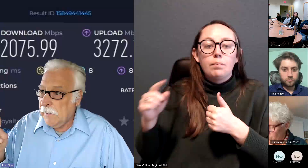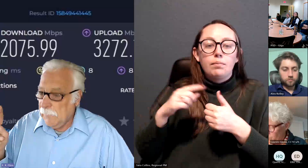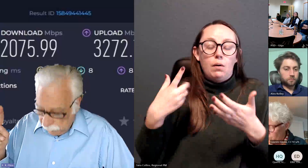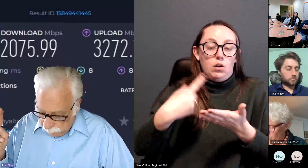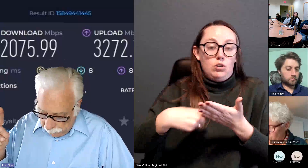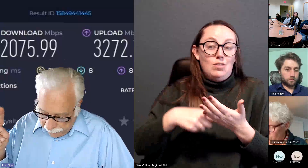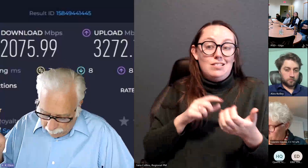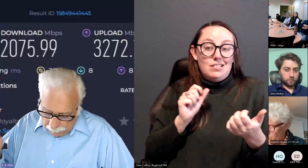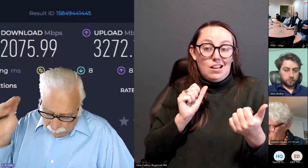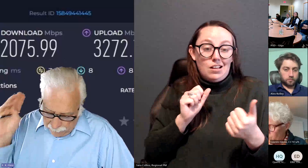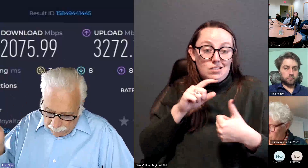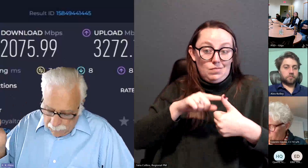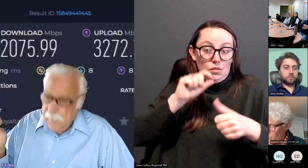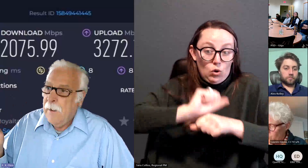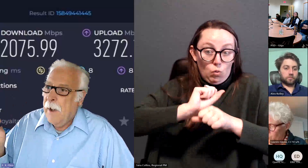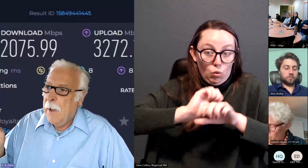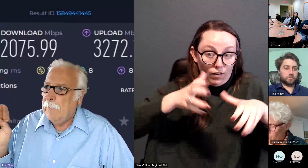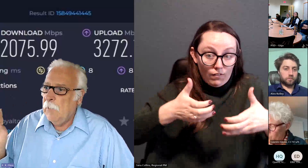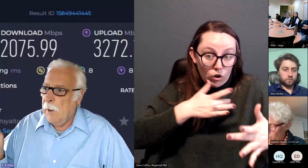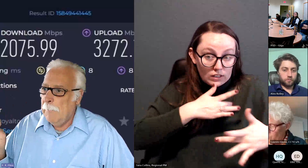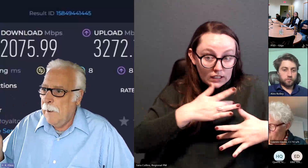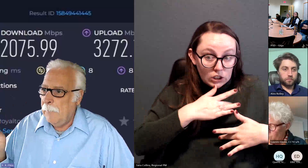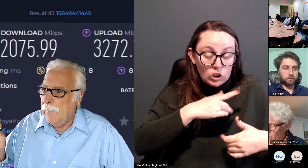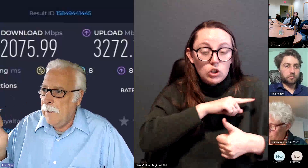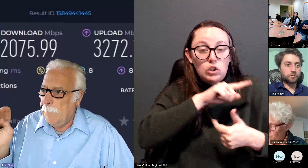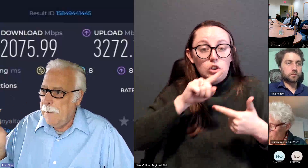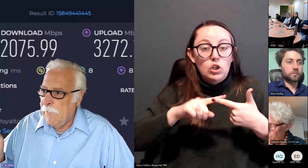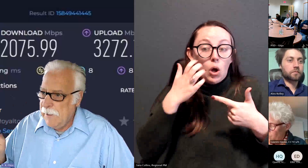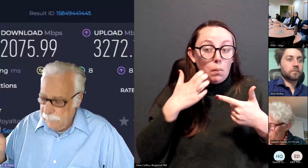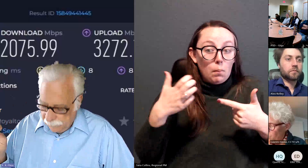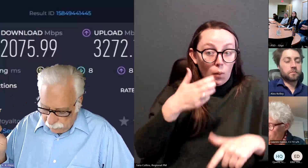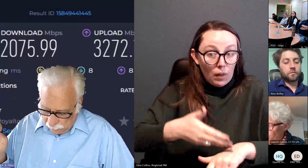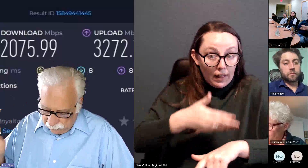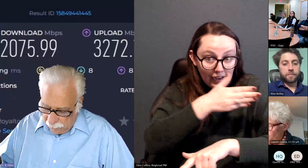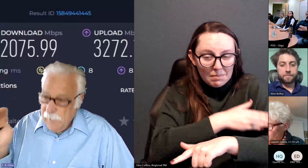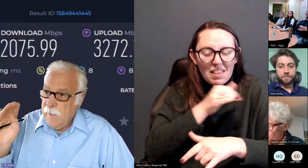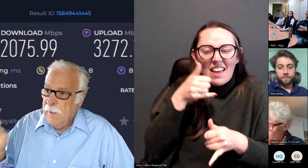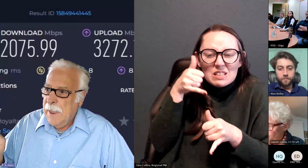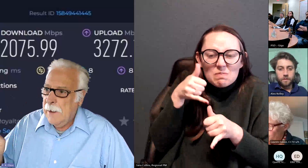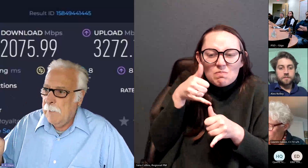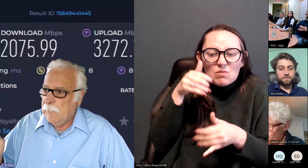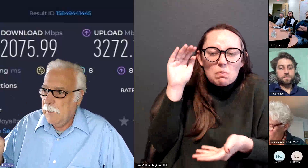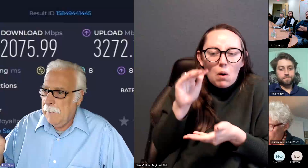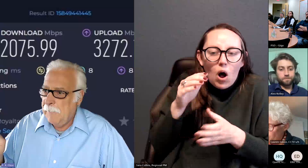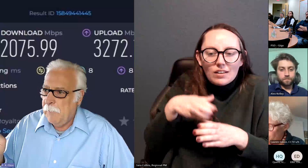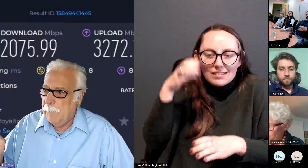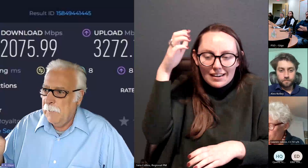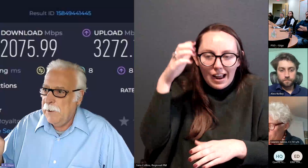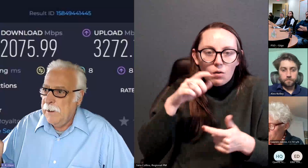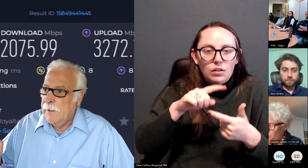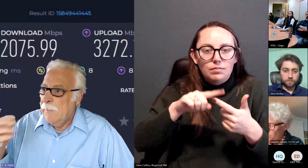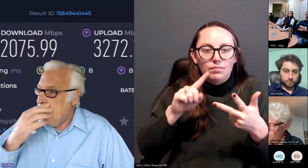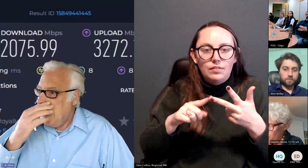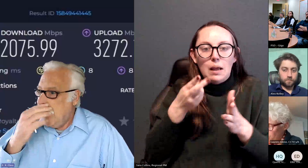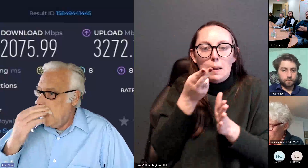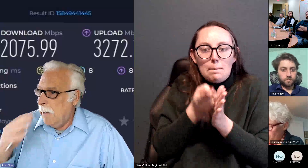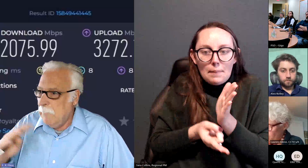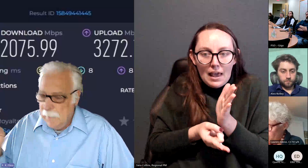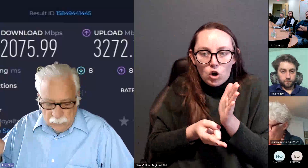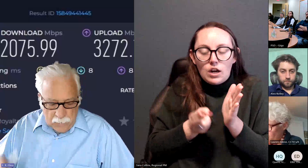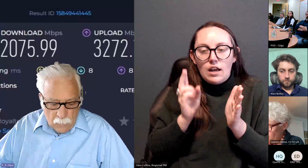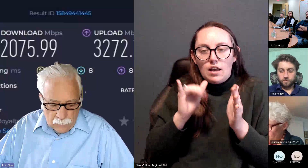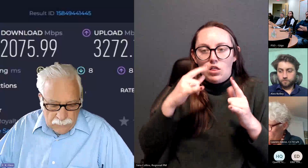enhancements, particularly the small tower program. I want to talk about burying infrastructure, and I want to talk about affordability.